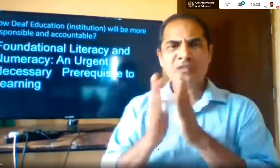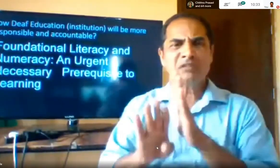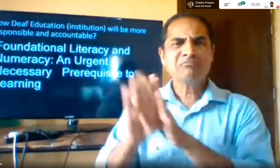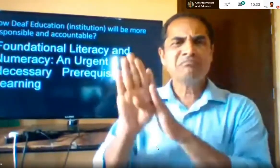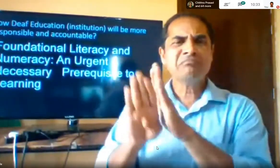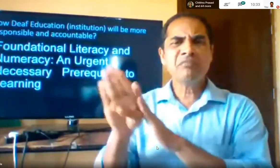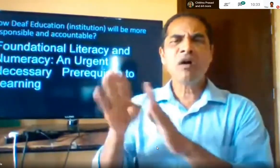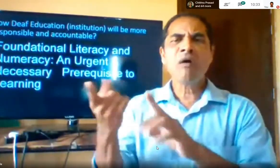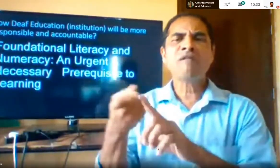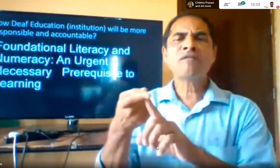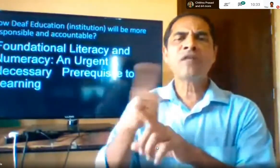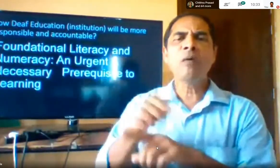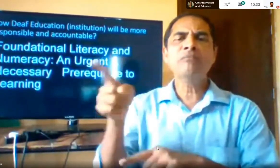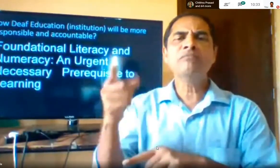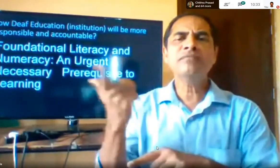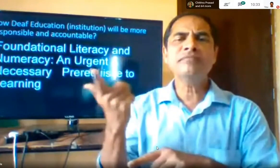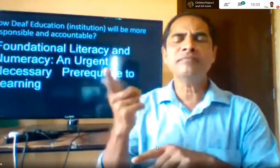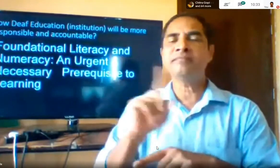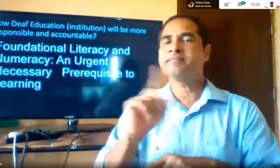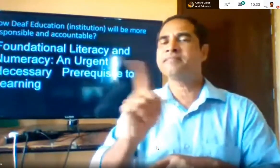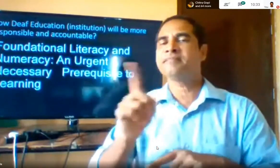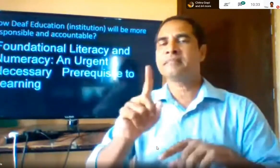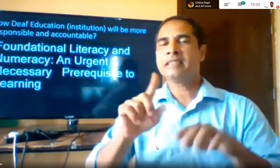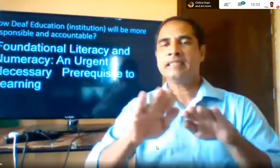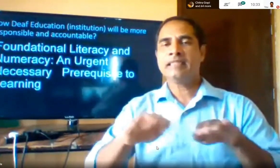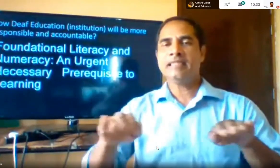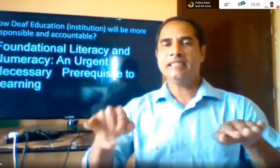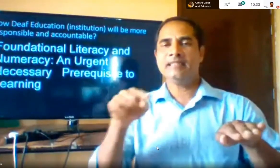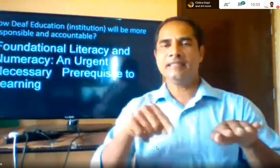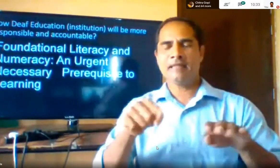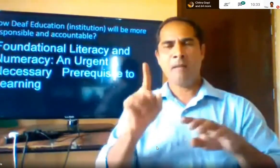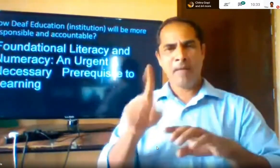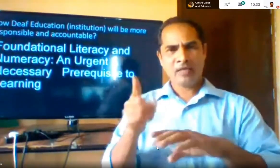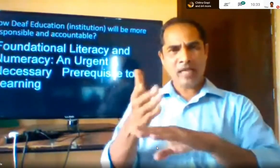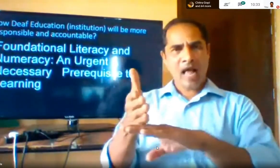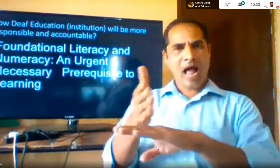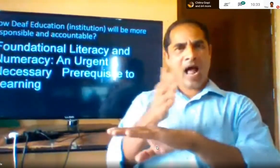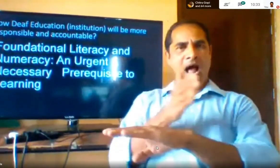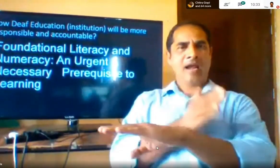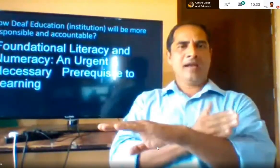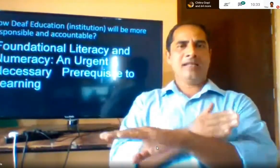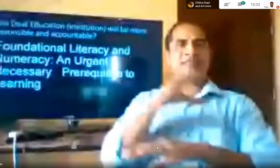So when we see America or some other places all over the world,